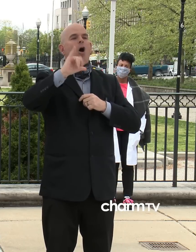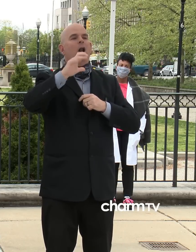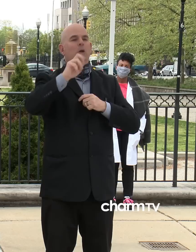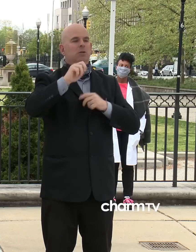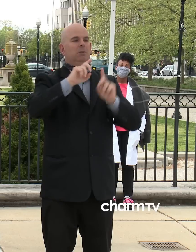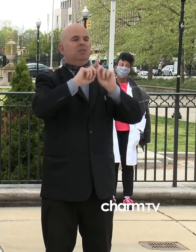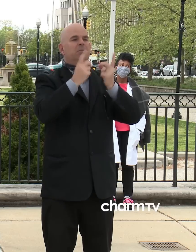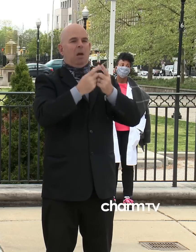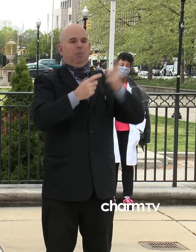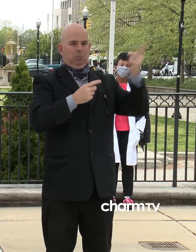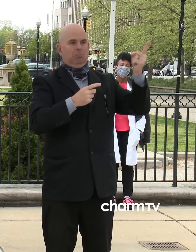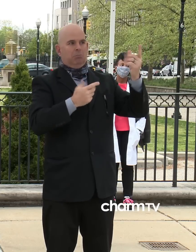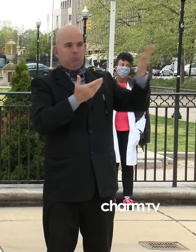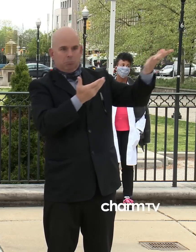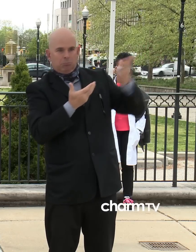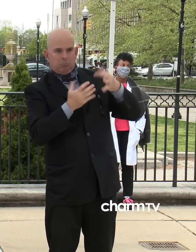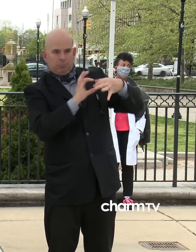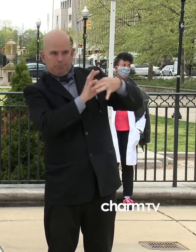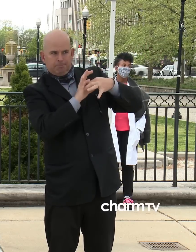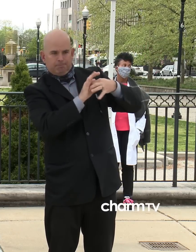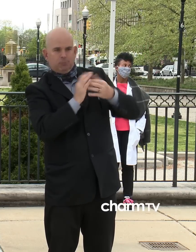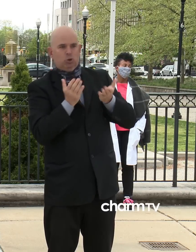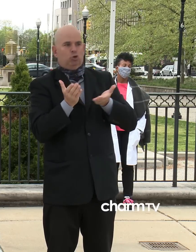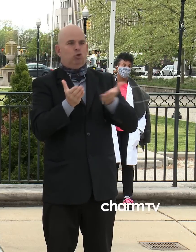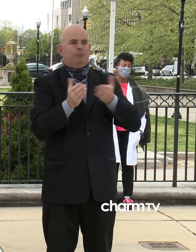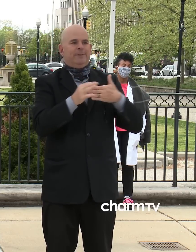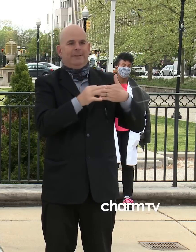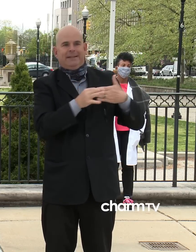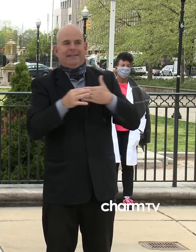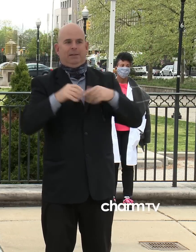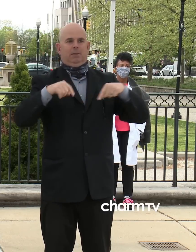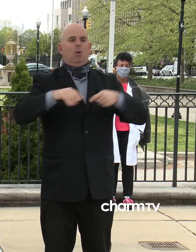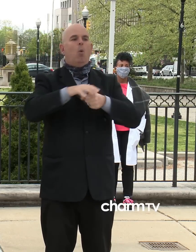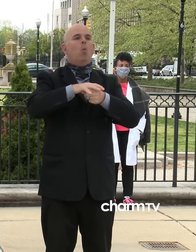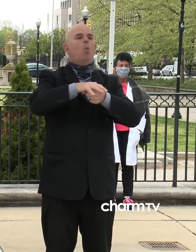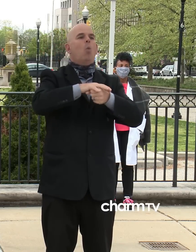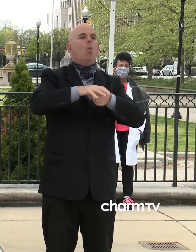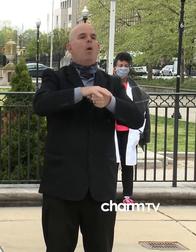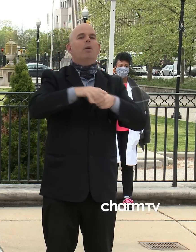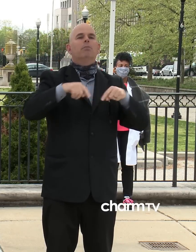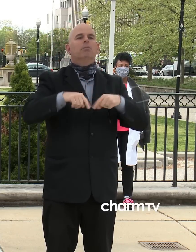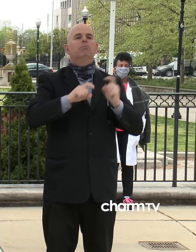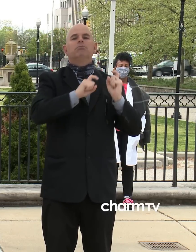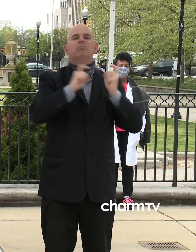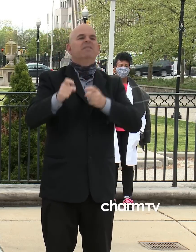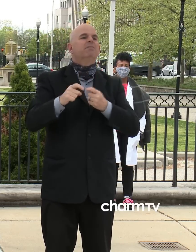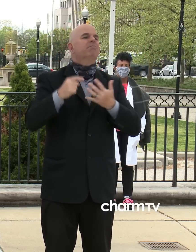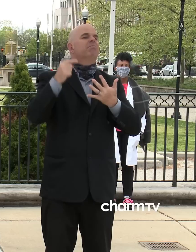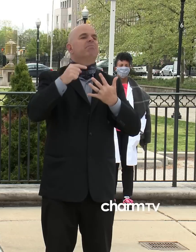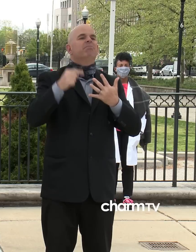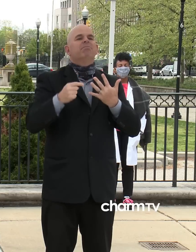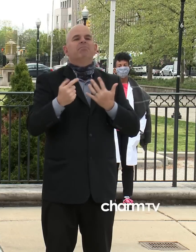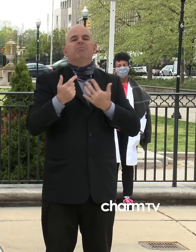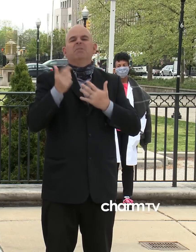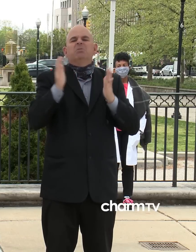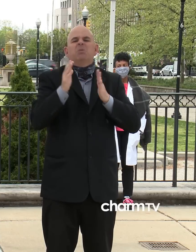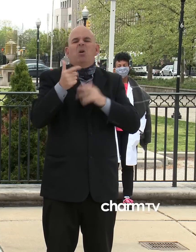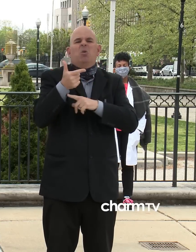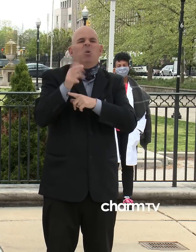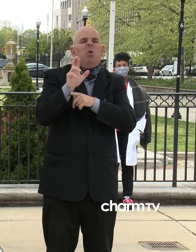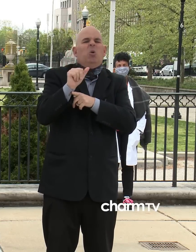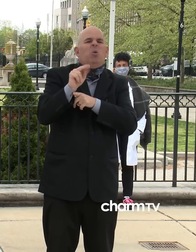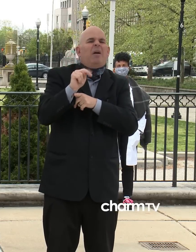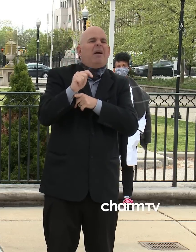supporting our urban agricultural program by facilitating small grants, making them available to